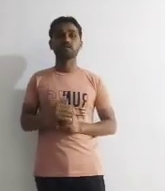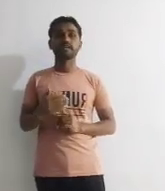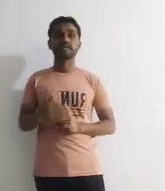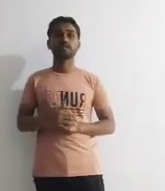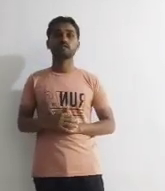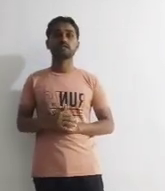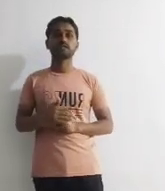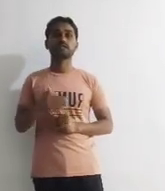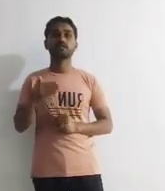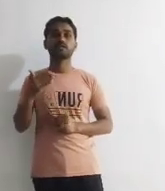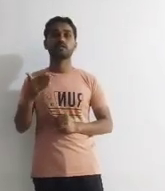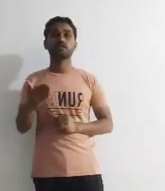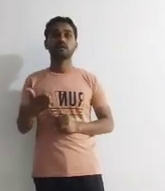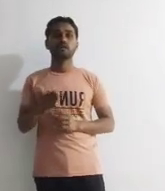static synchronization, or